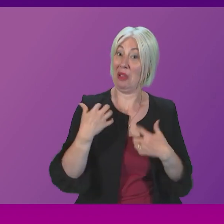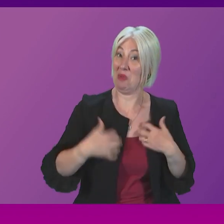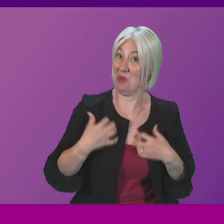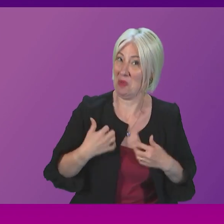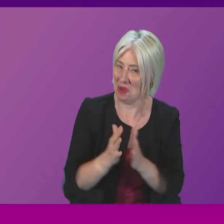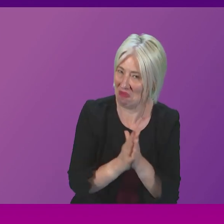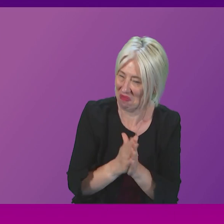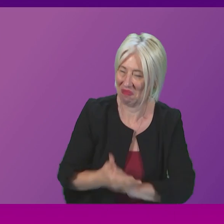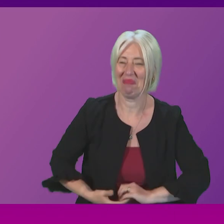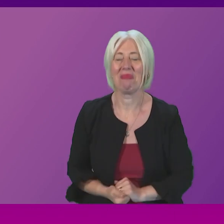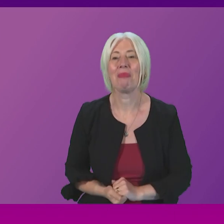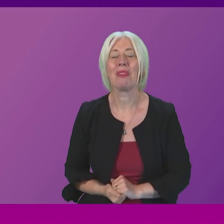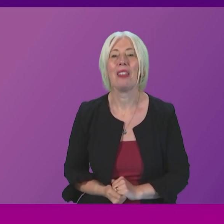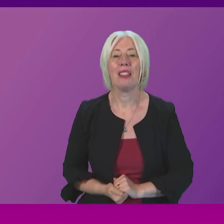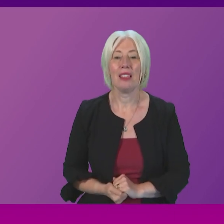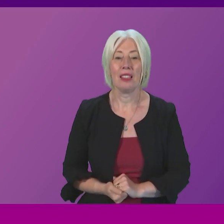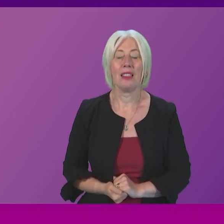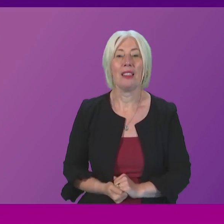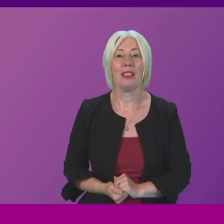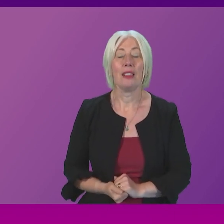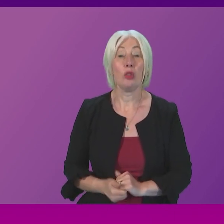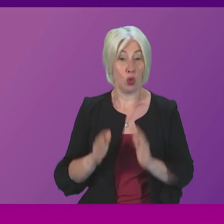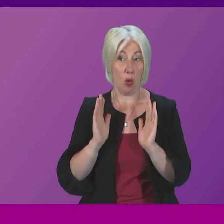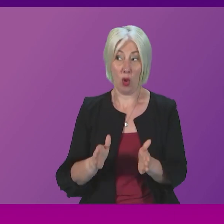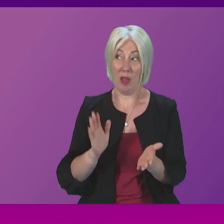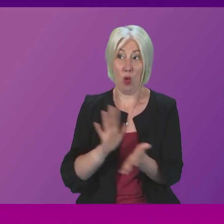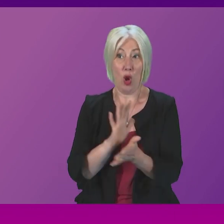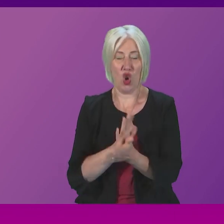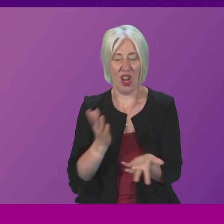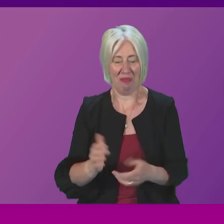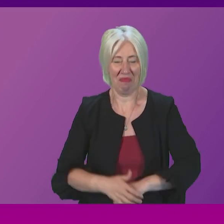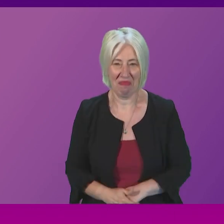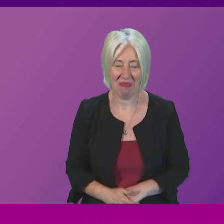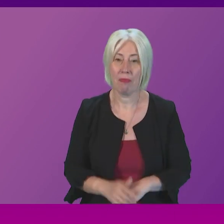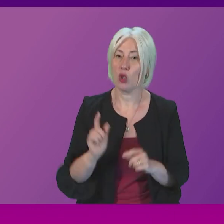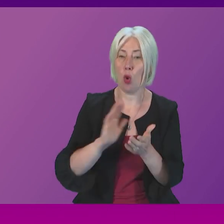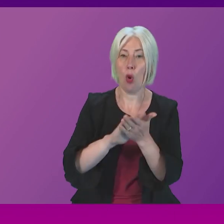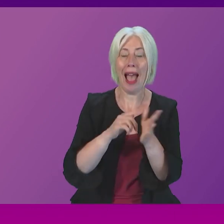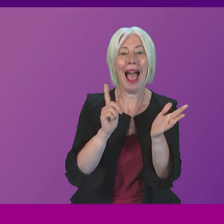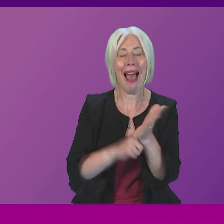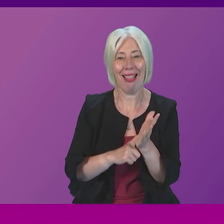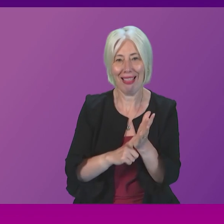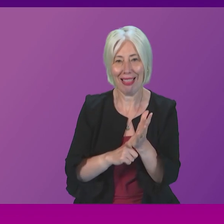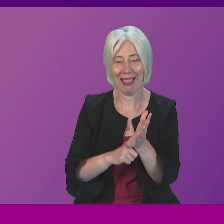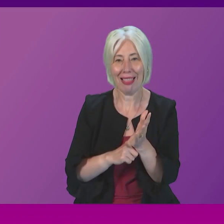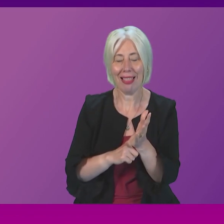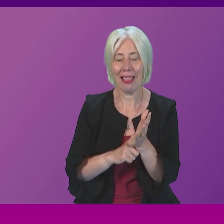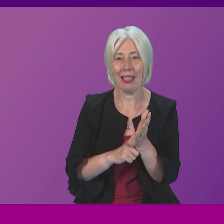interesting work that we want to protect and enjoy too. So Hal, there's a question in here